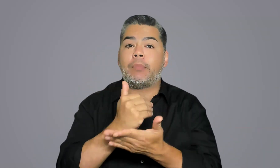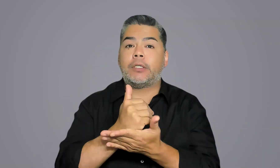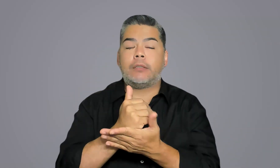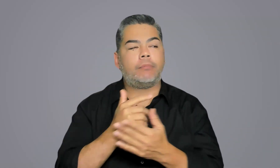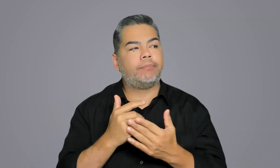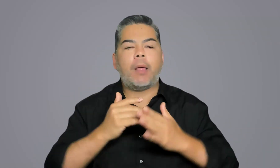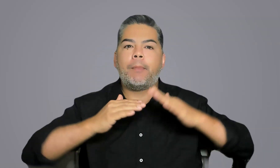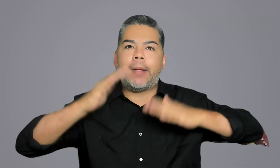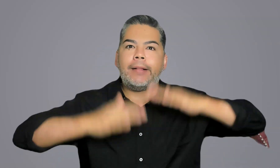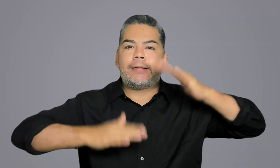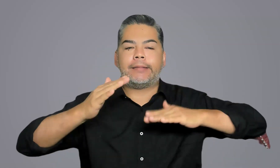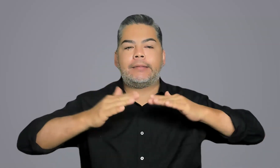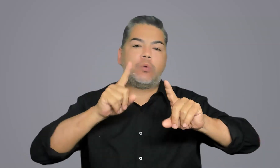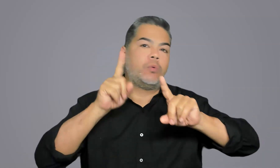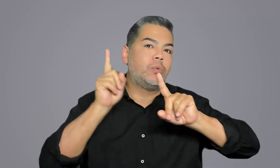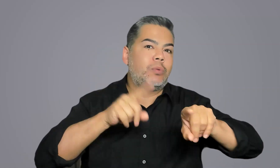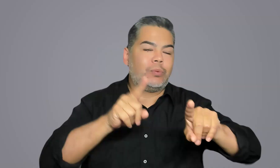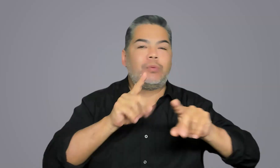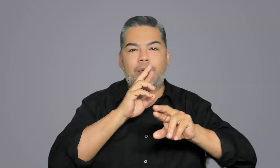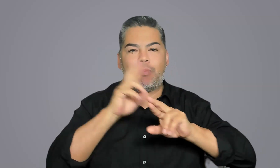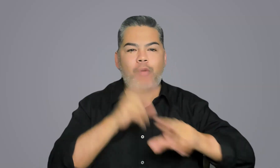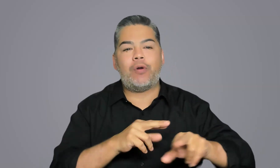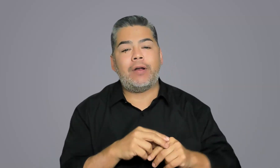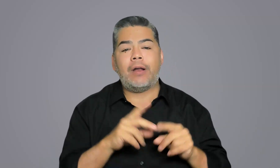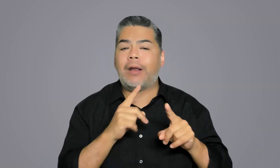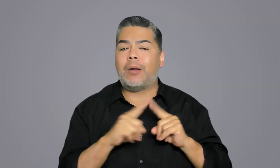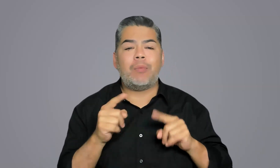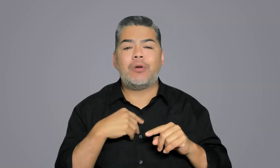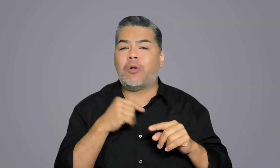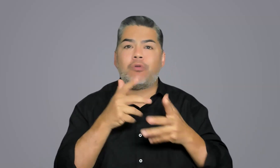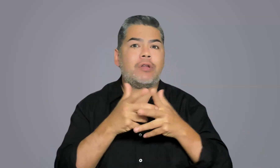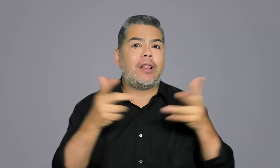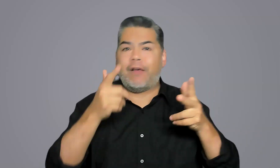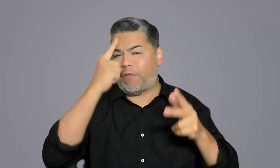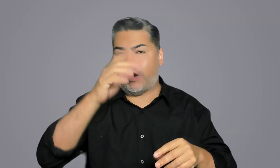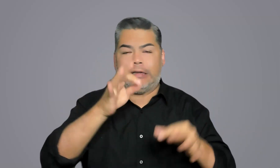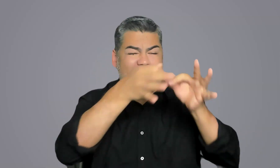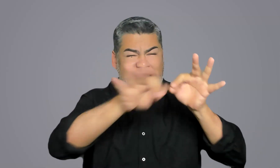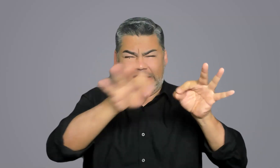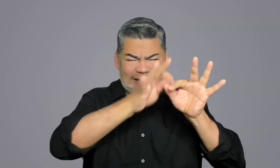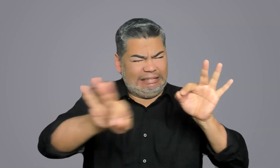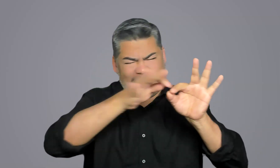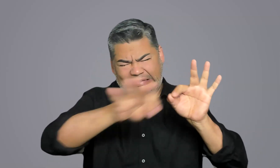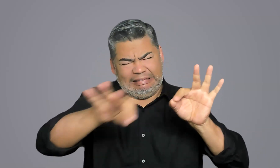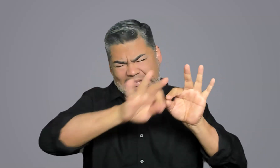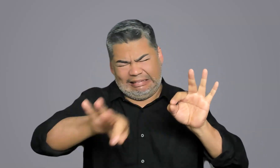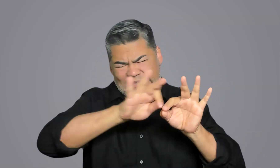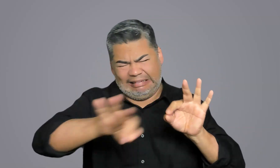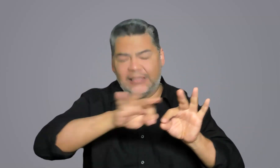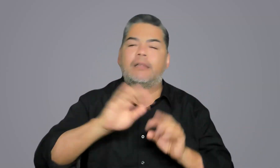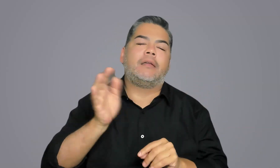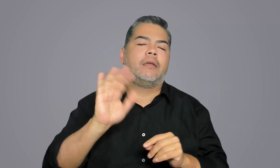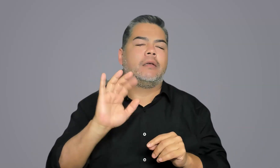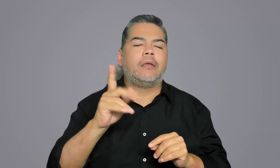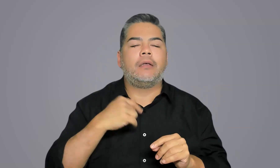or attendance reports, but we don't tend to try and use Excel for kind of writing lots of text. So project management, spreadsheets are